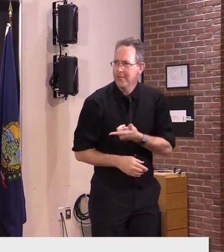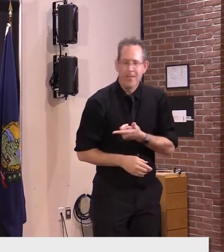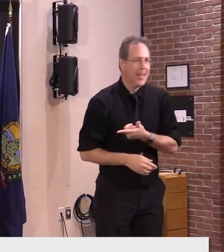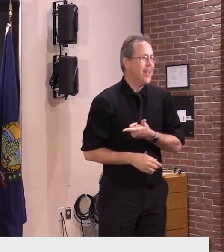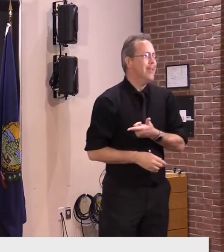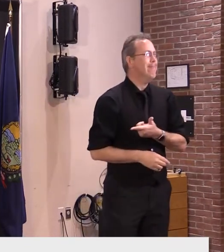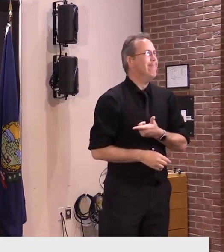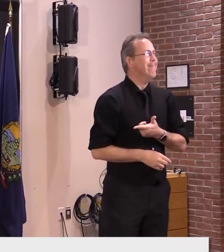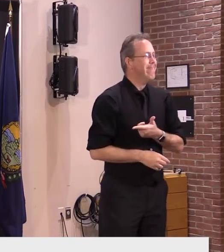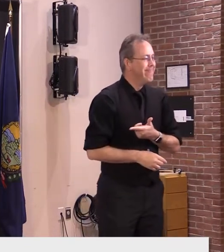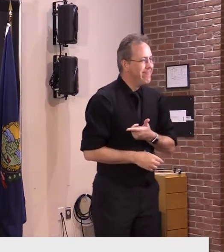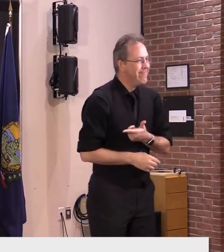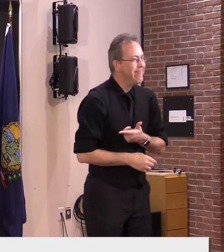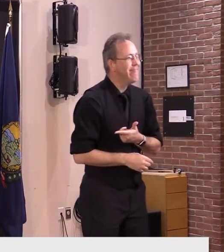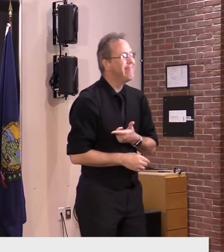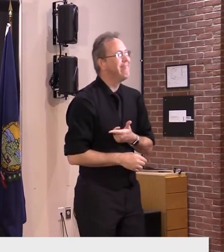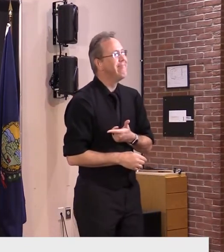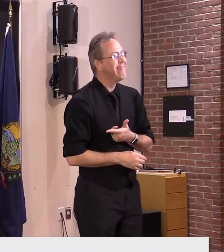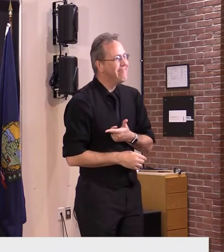to see